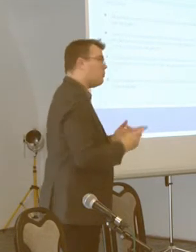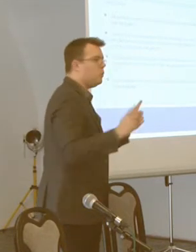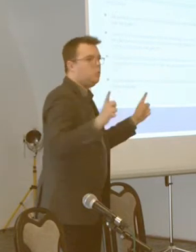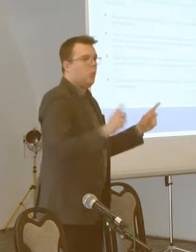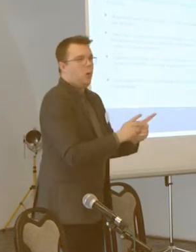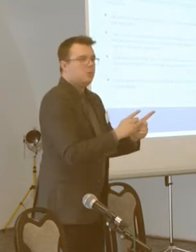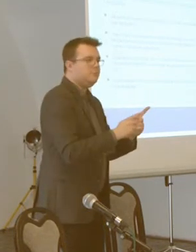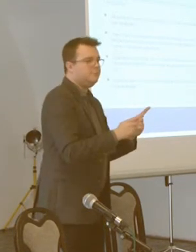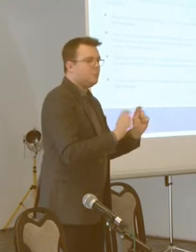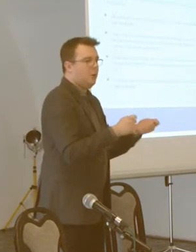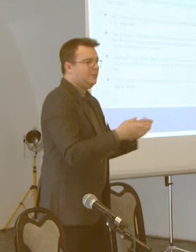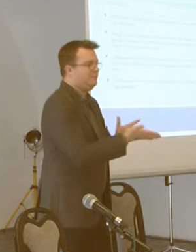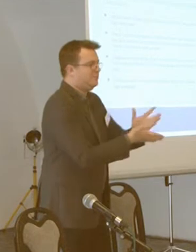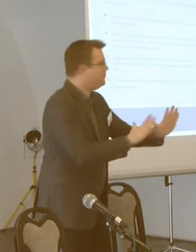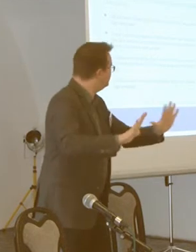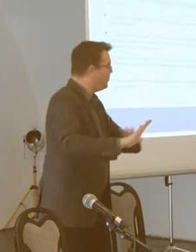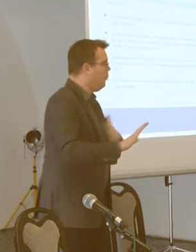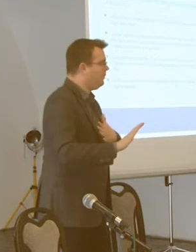Yes, that was fairly short, quick.